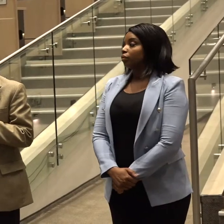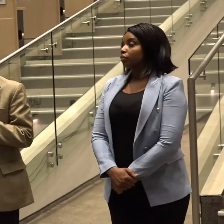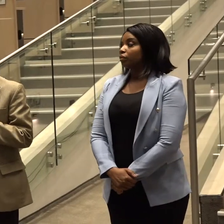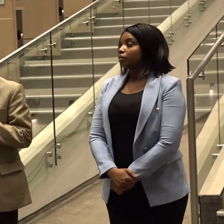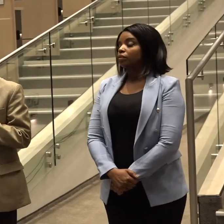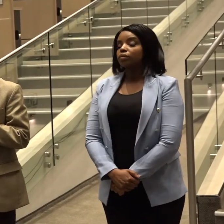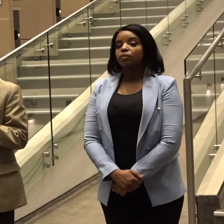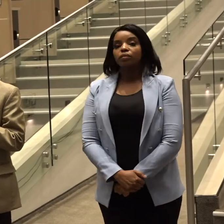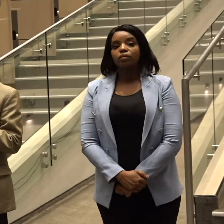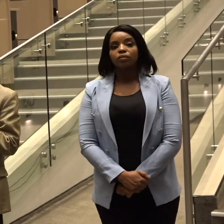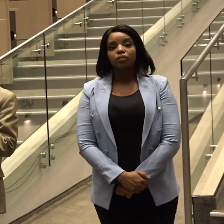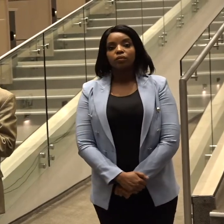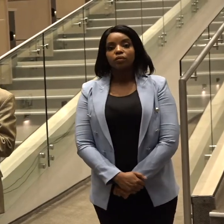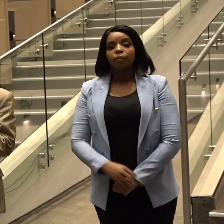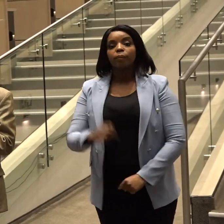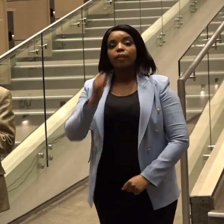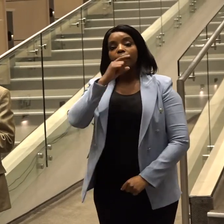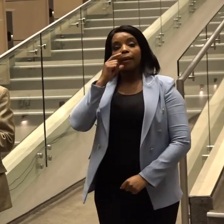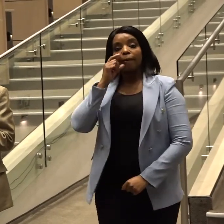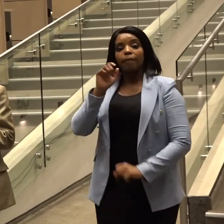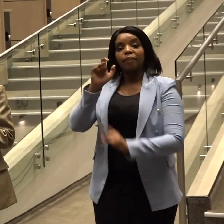my name is